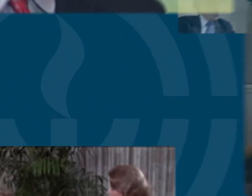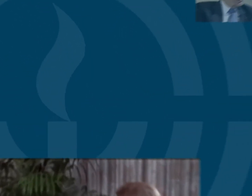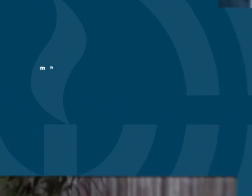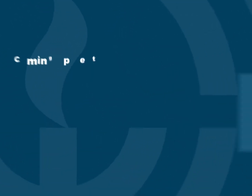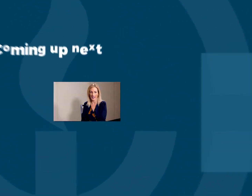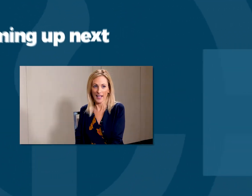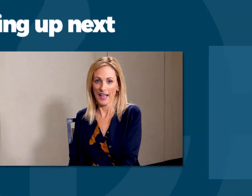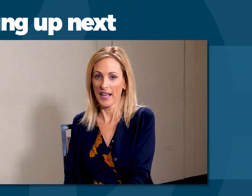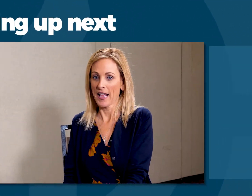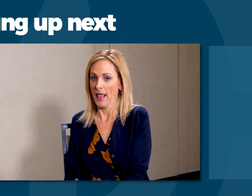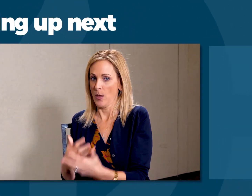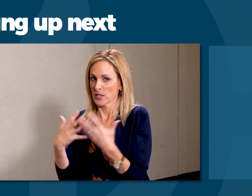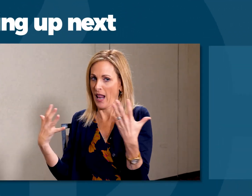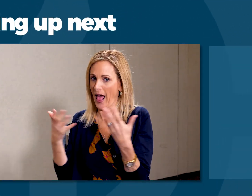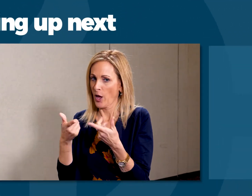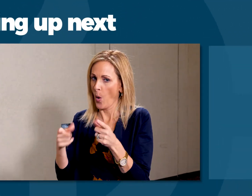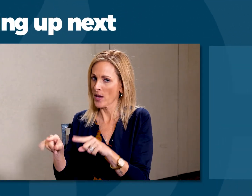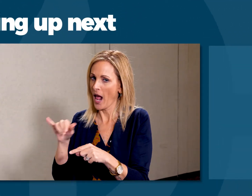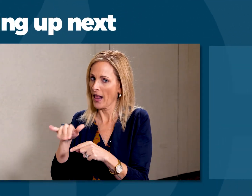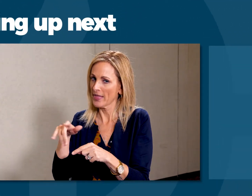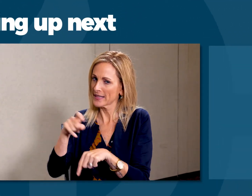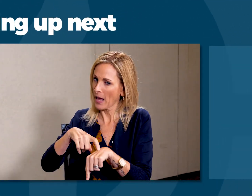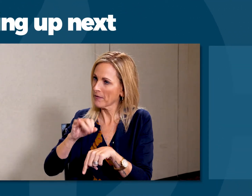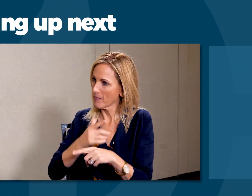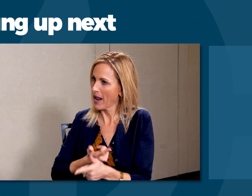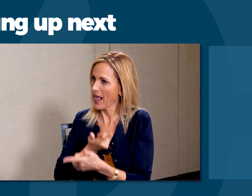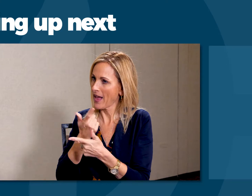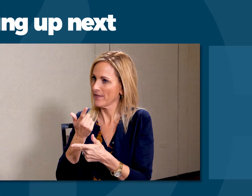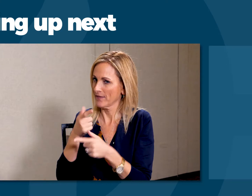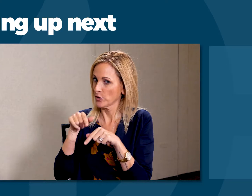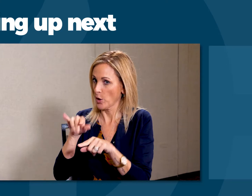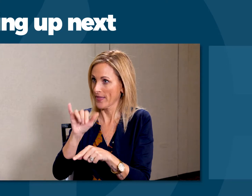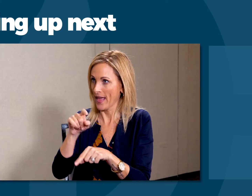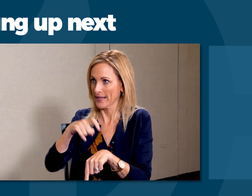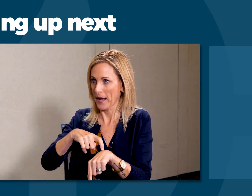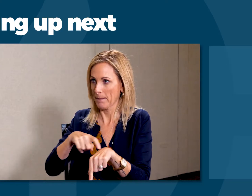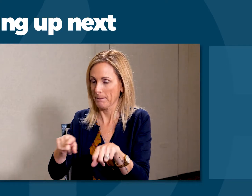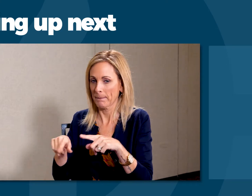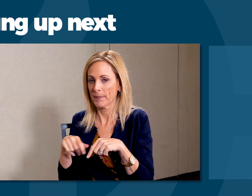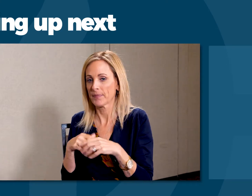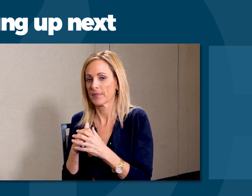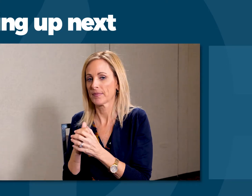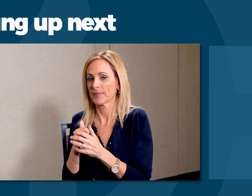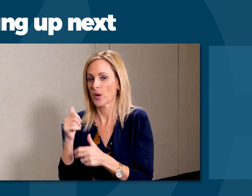Coming up, actress and activist Marlee Matlin on the influence her Jewish upbringing has had on her life.